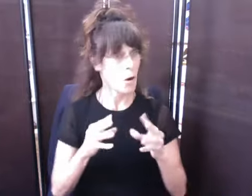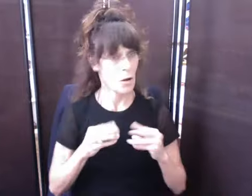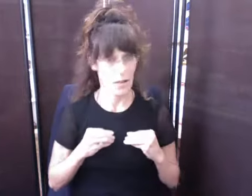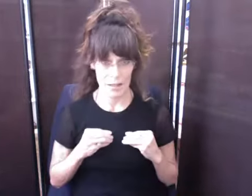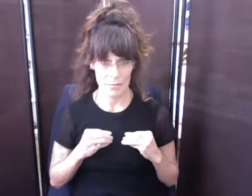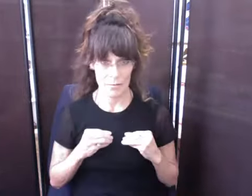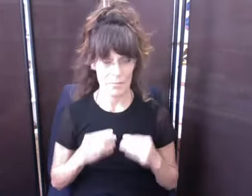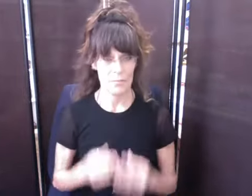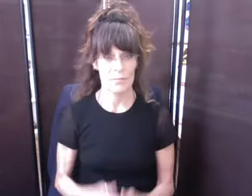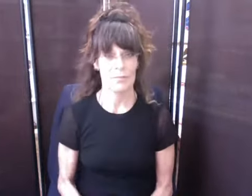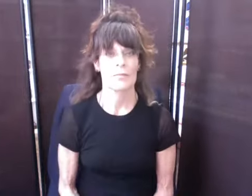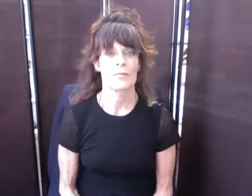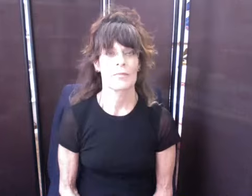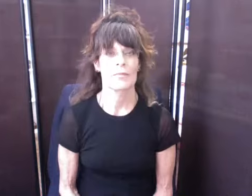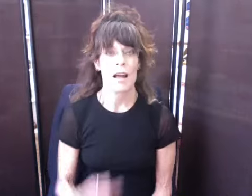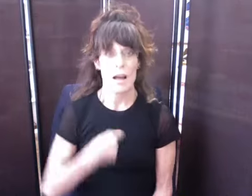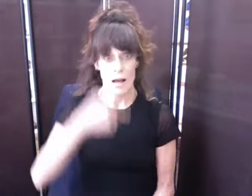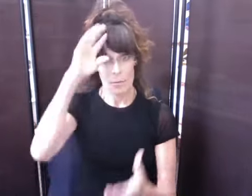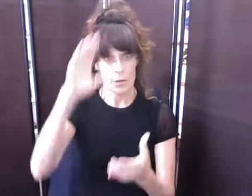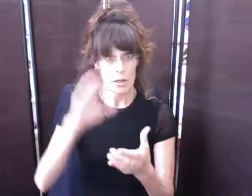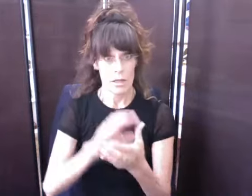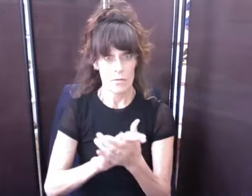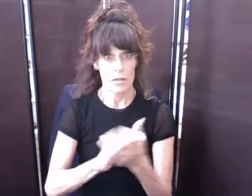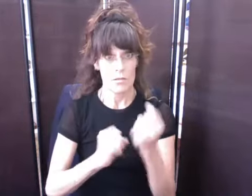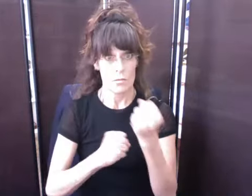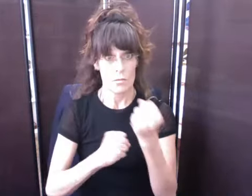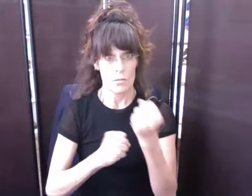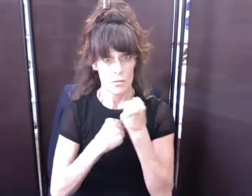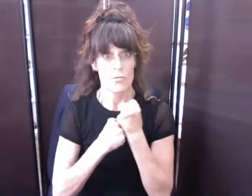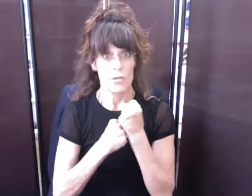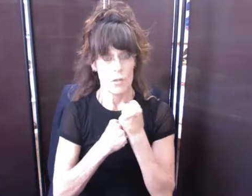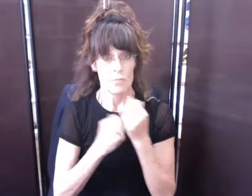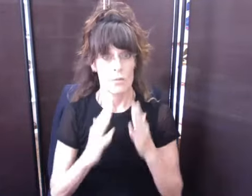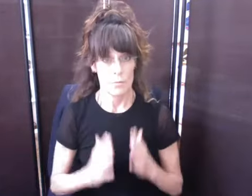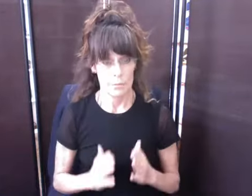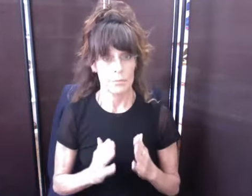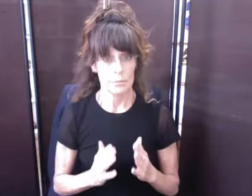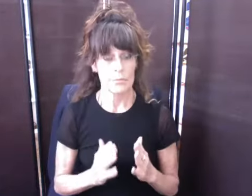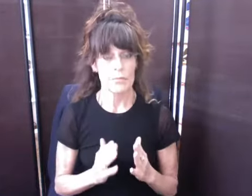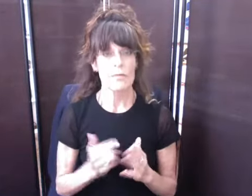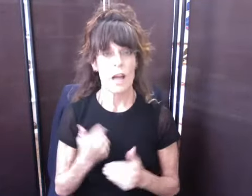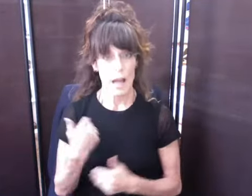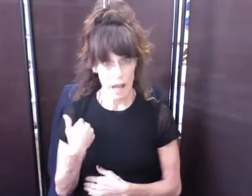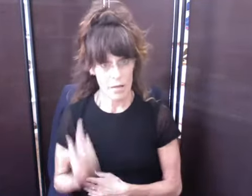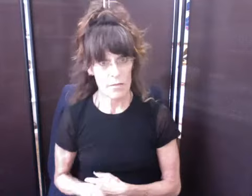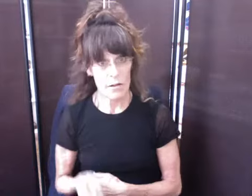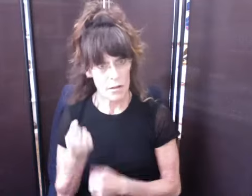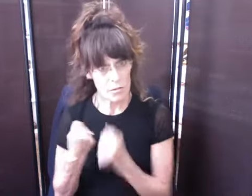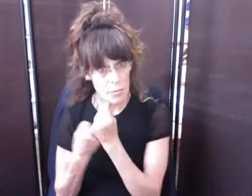I really believe strongly in sponsorship. I am sponsored. I not only have a sponsor, I'm actually sponsored by that sponsor,